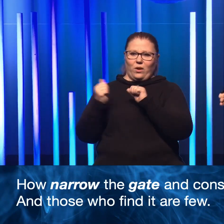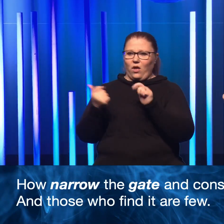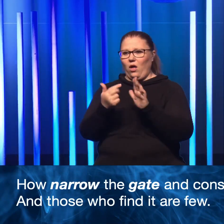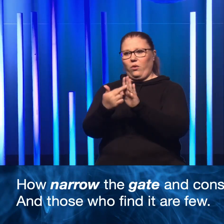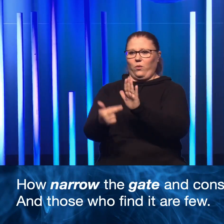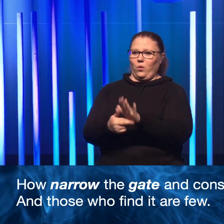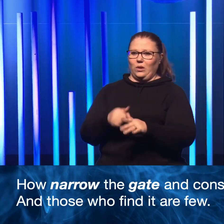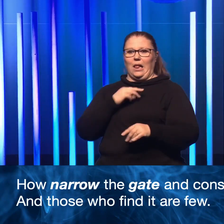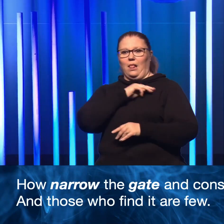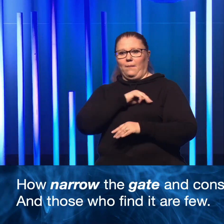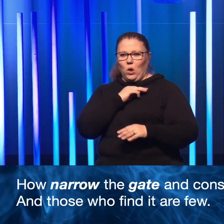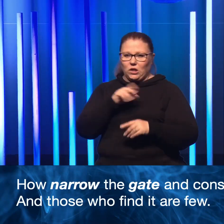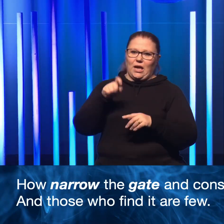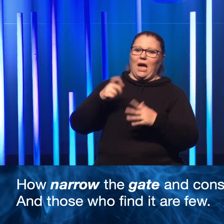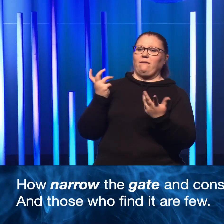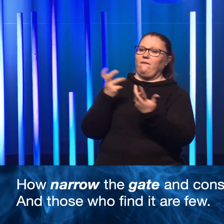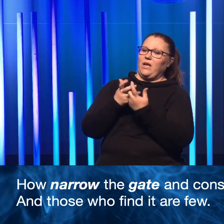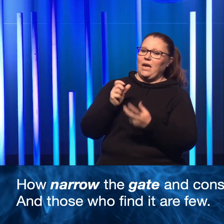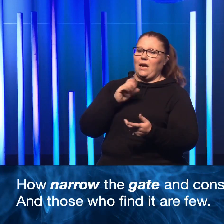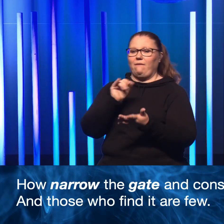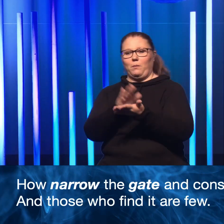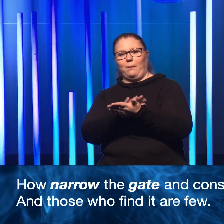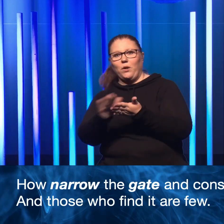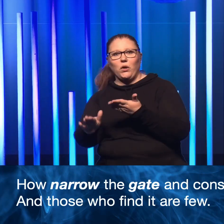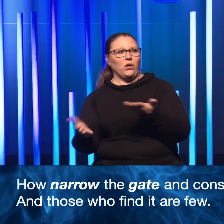all the morality, and you got to fit in and be pure?